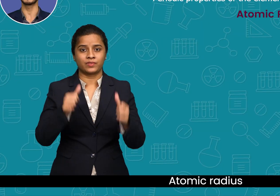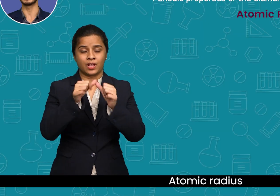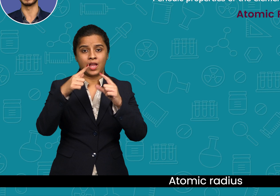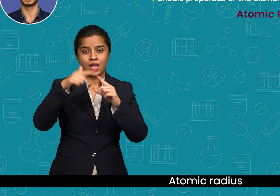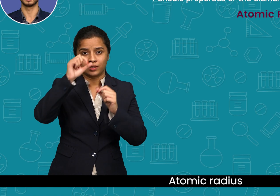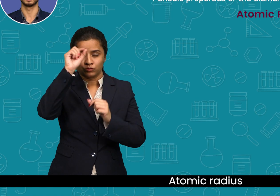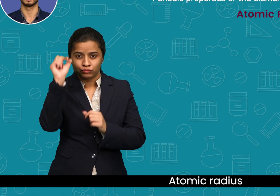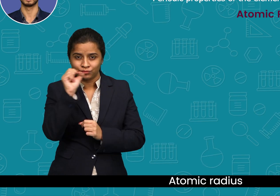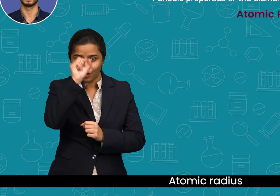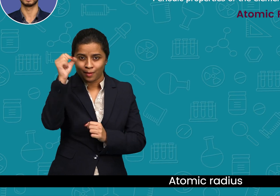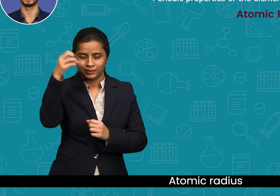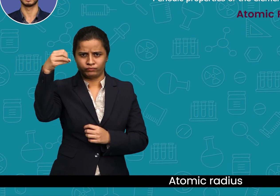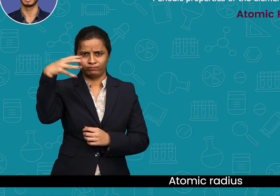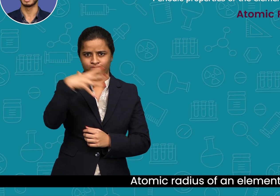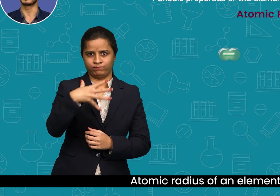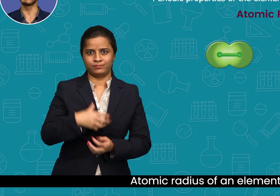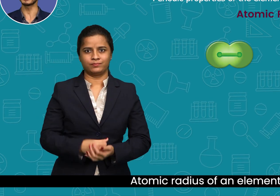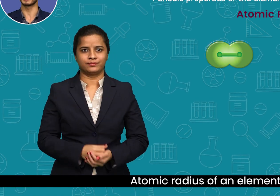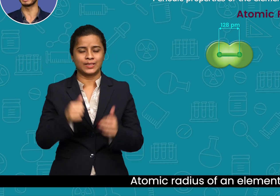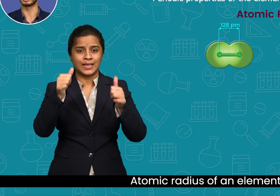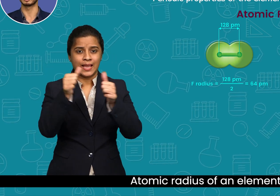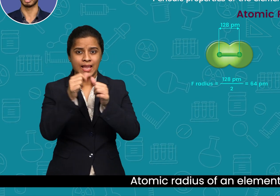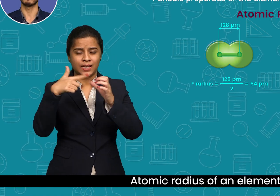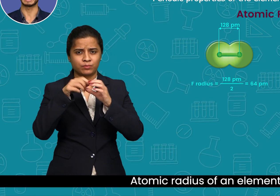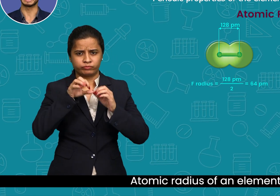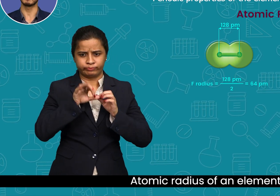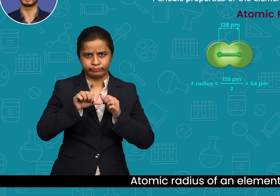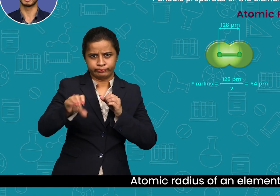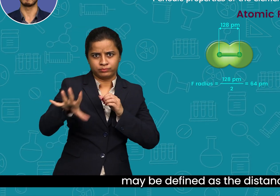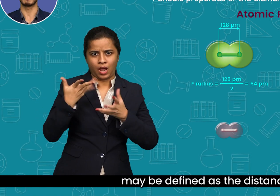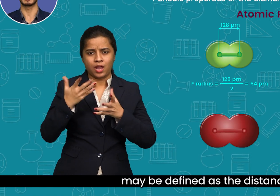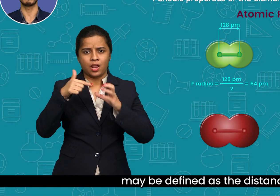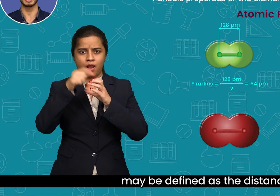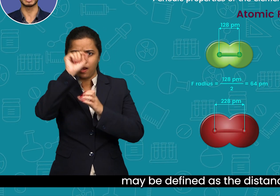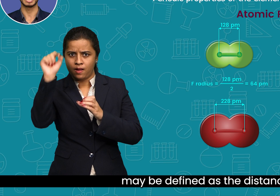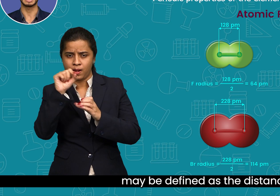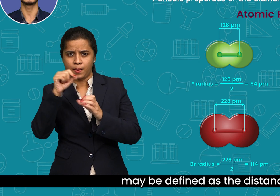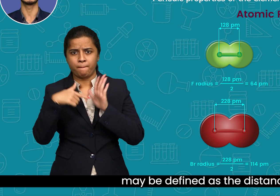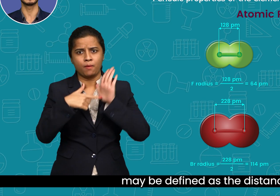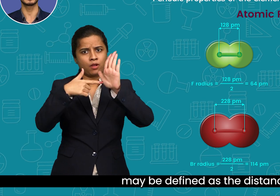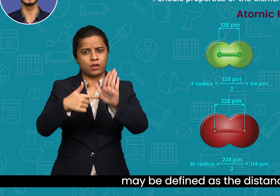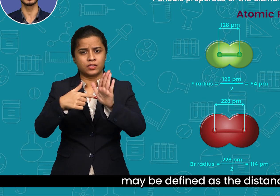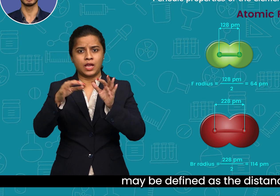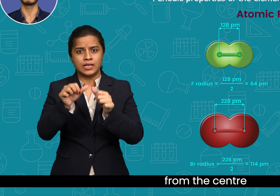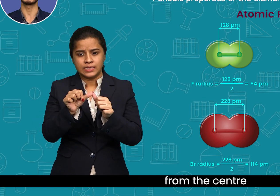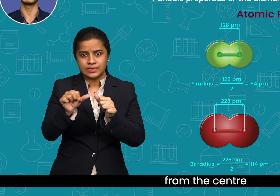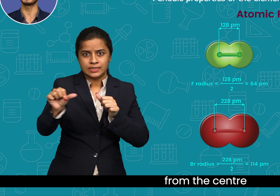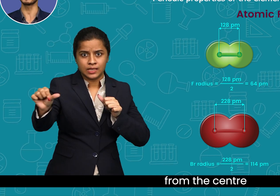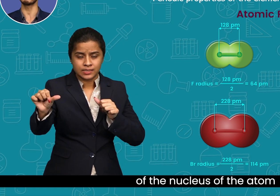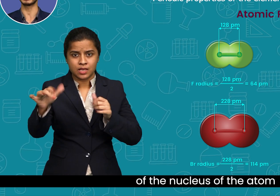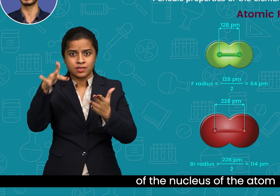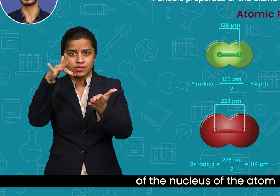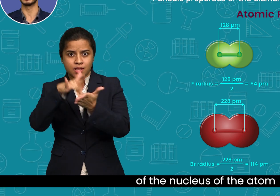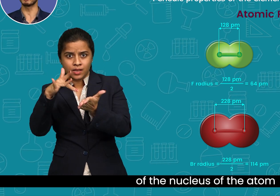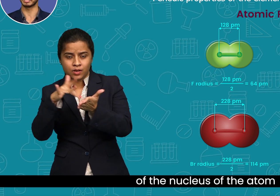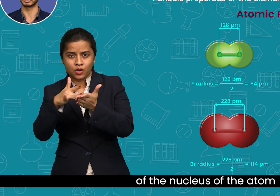Atomic radius. Atomic radius of an element may be defined as the distance from the center